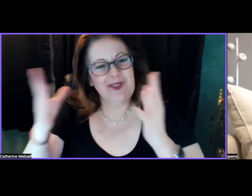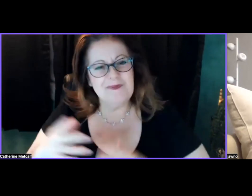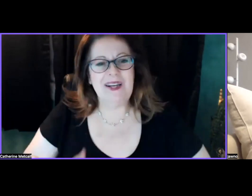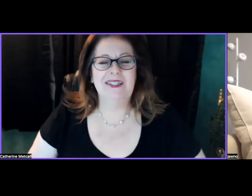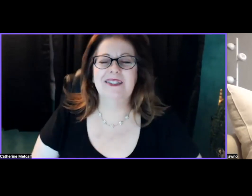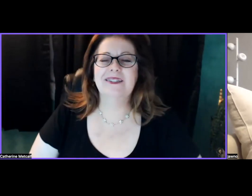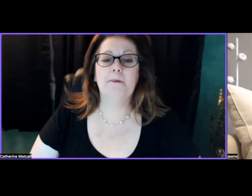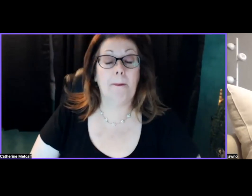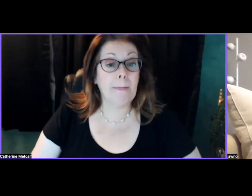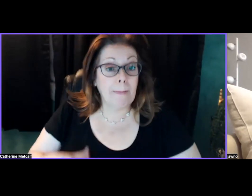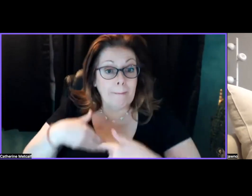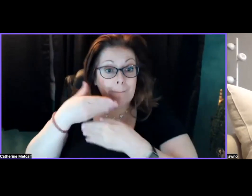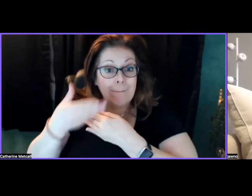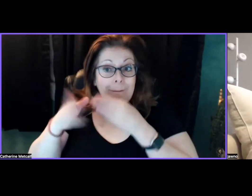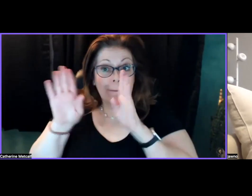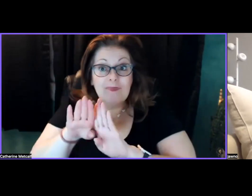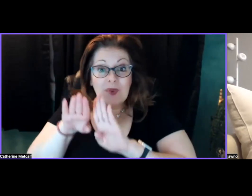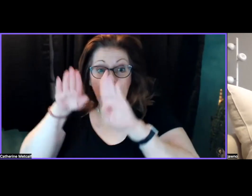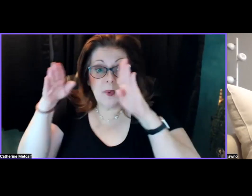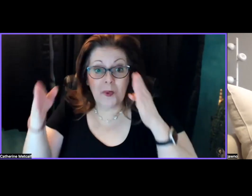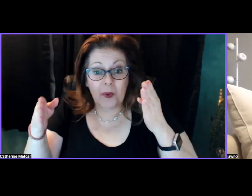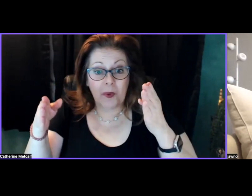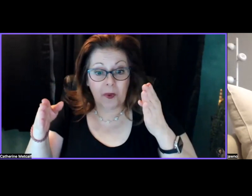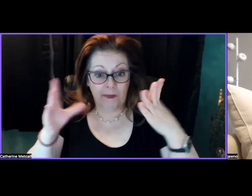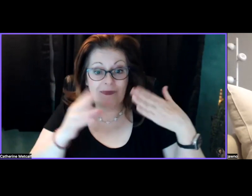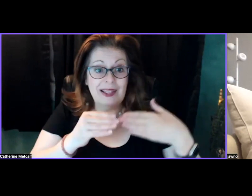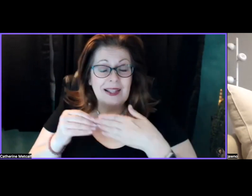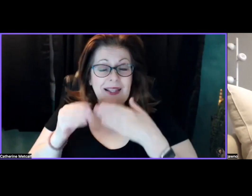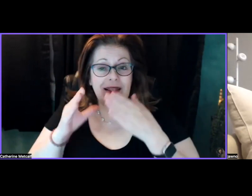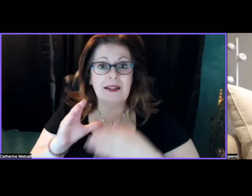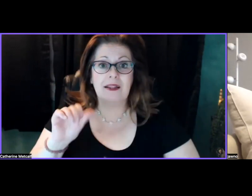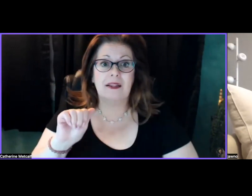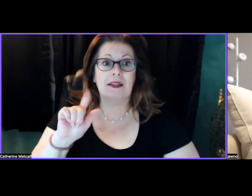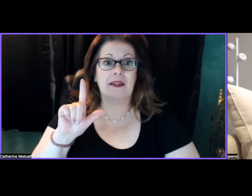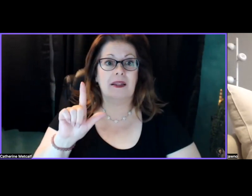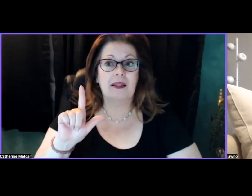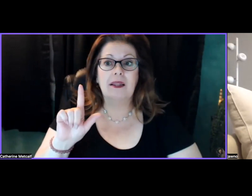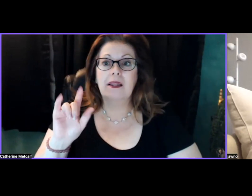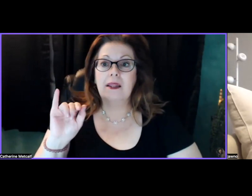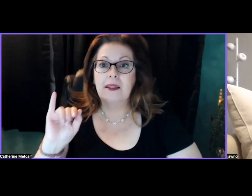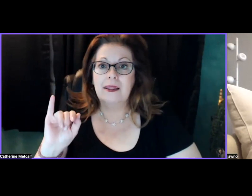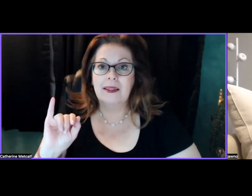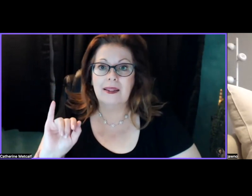Our next opening reader that we have will be Allie Hintz.